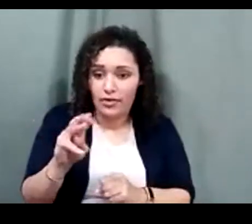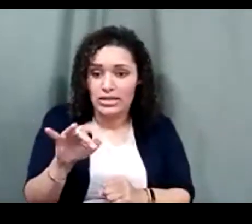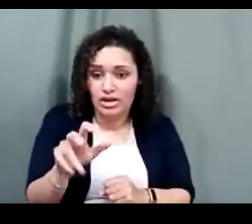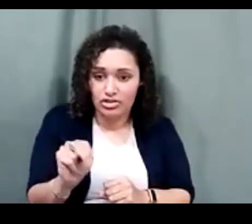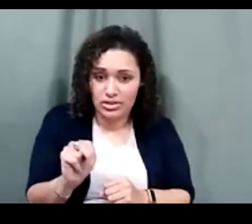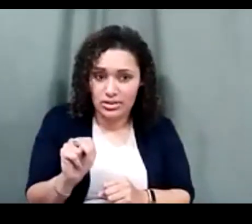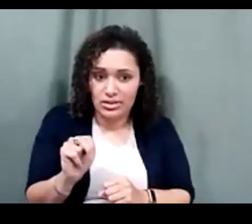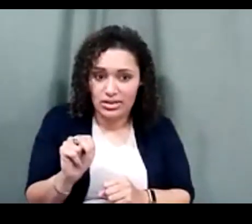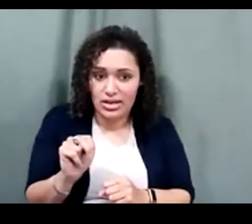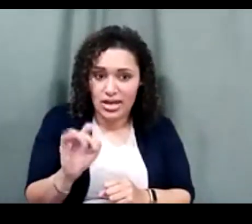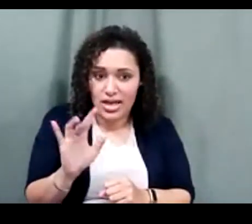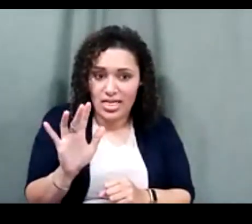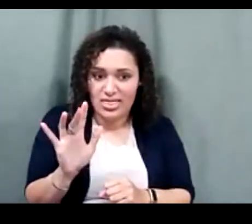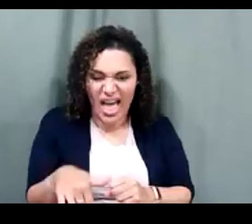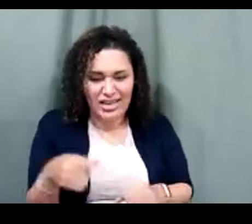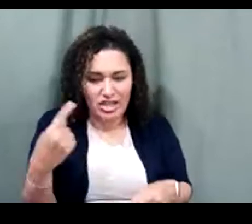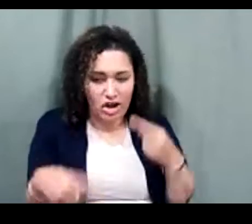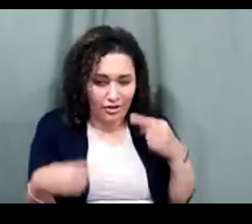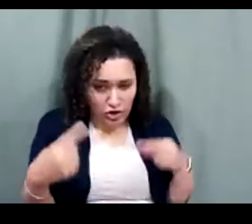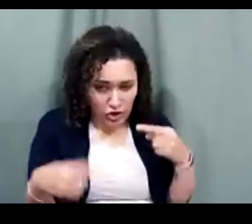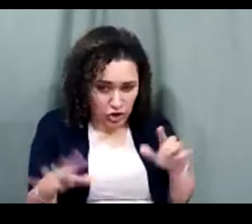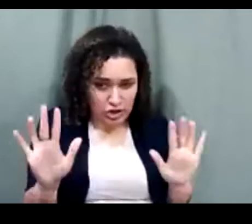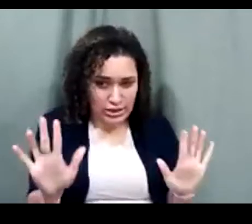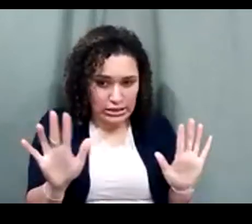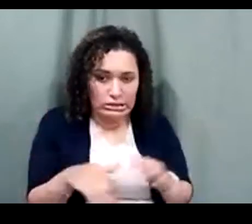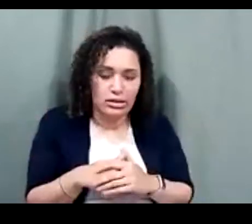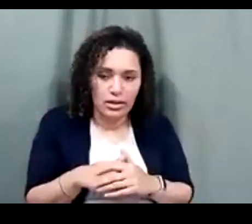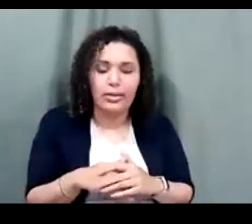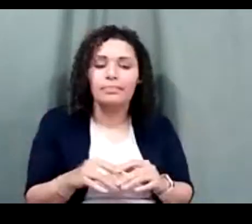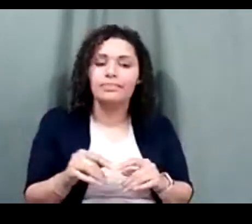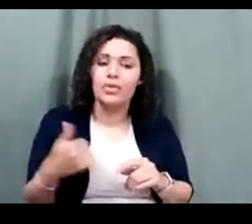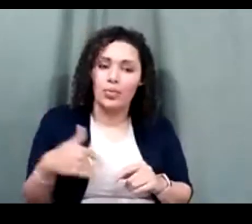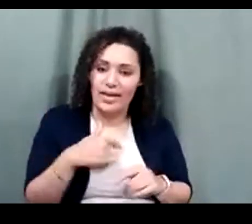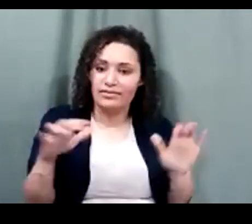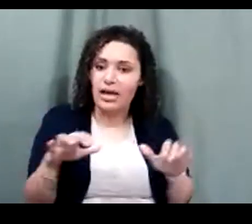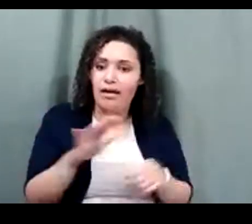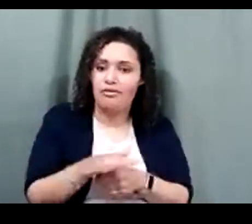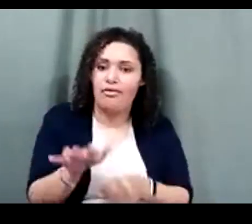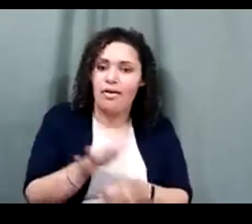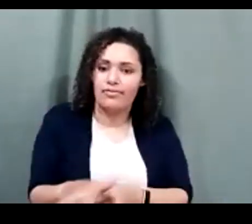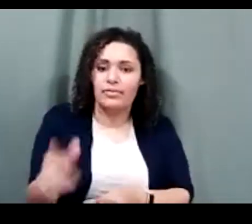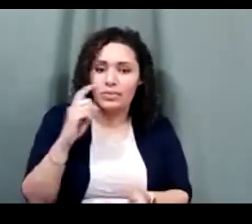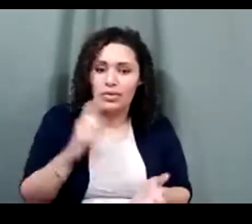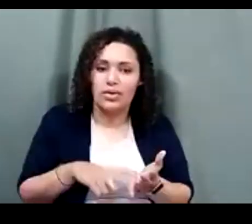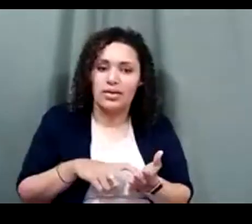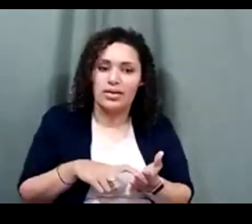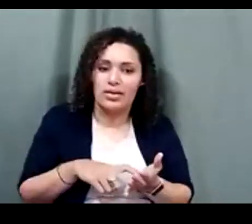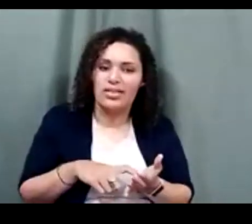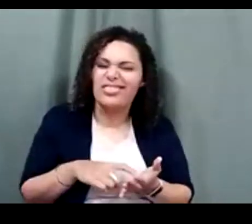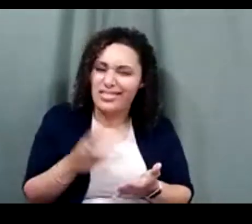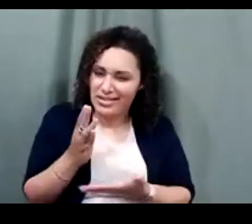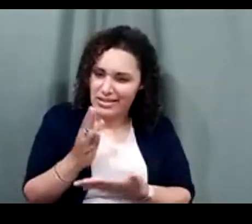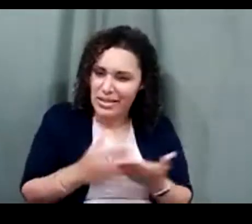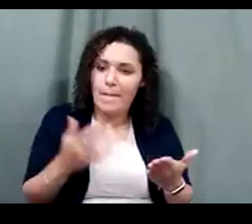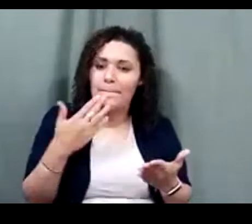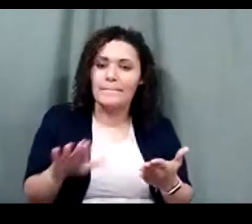That is controversial. I think for us, we have done it enough to realize, maybe there are some bad yeasts out there that